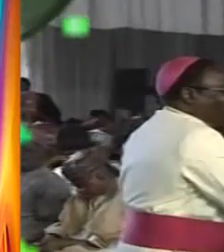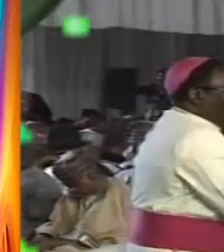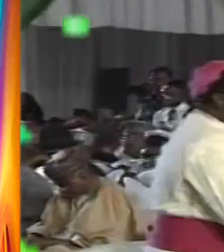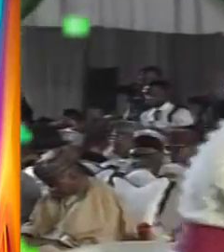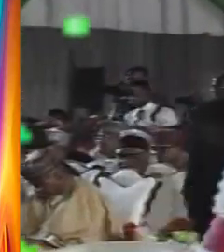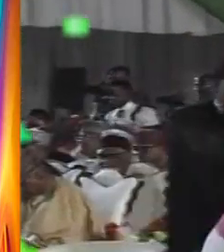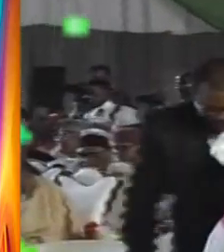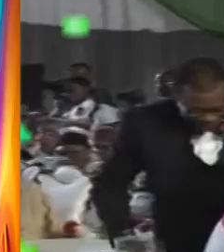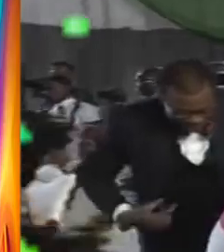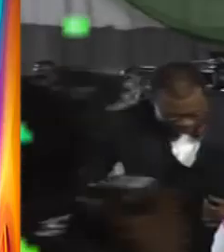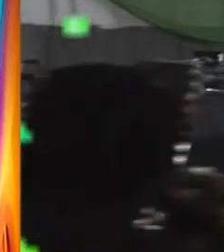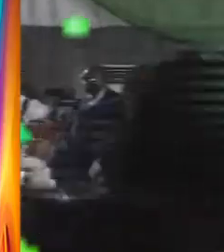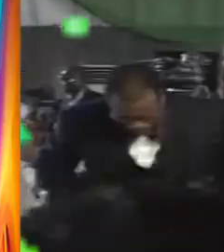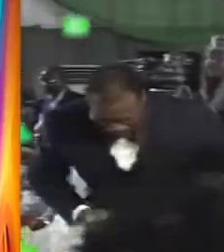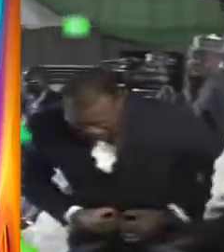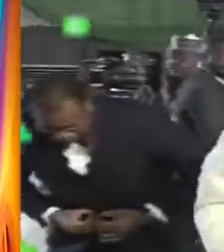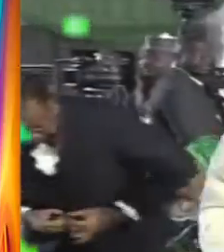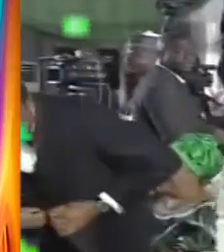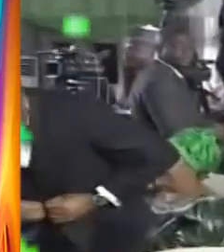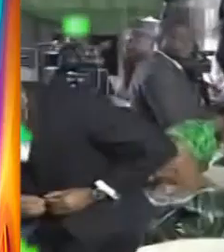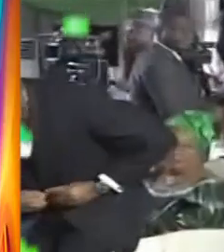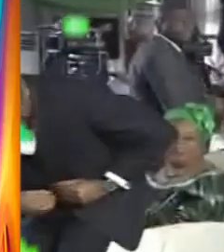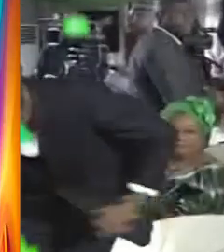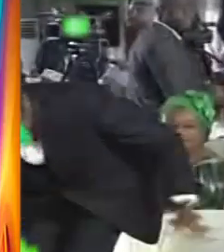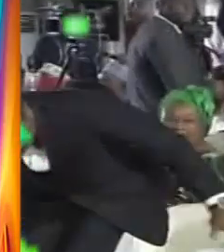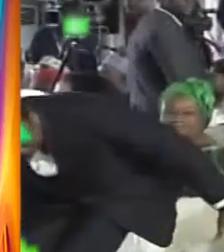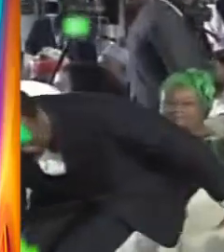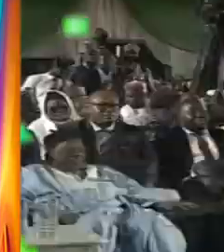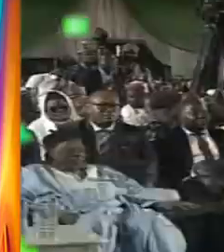and progress, while calling on Nigerians to look beyond our differences